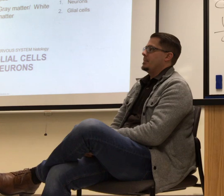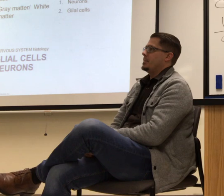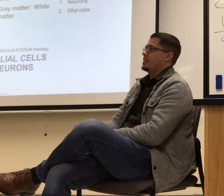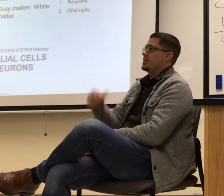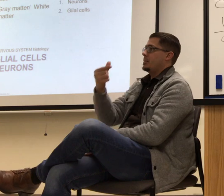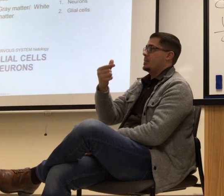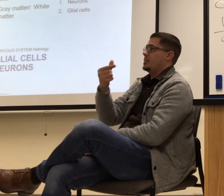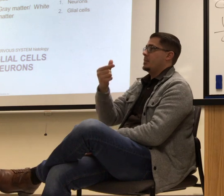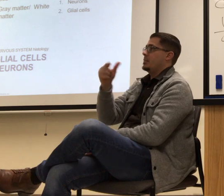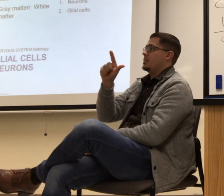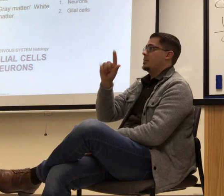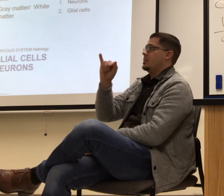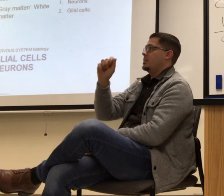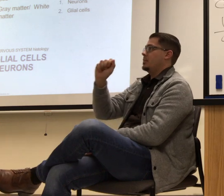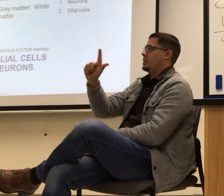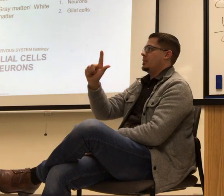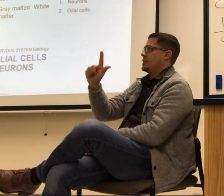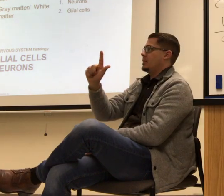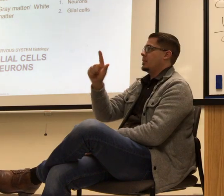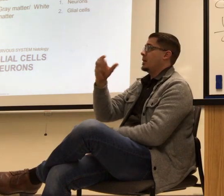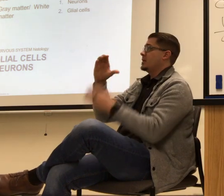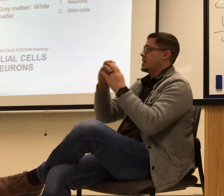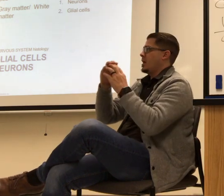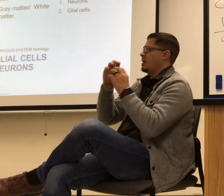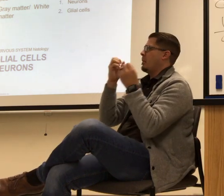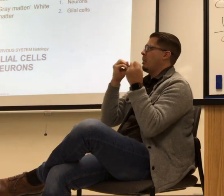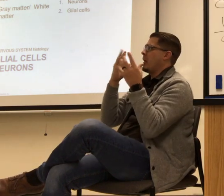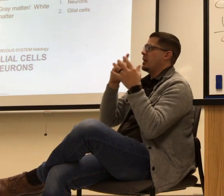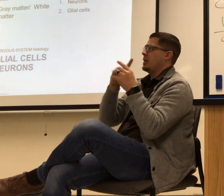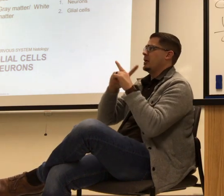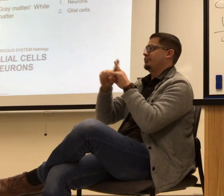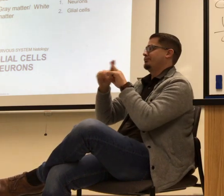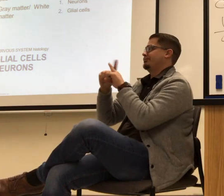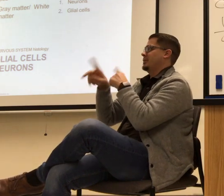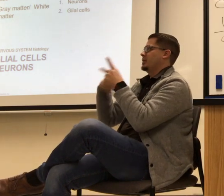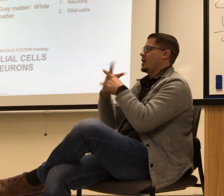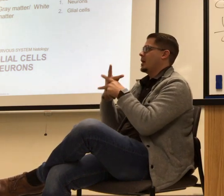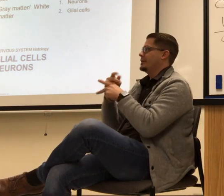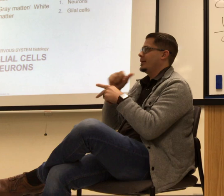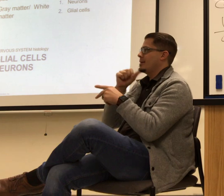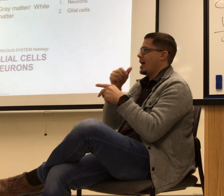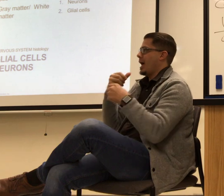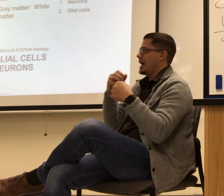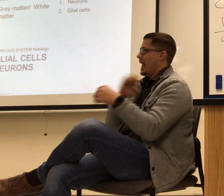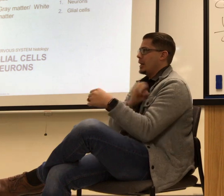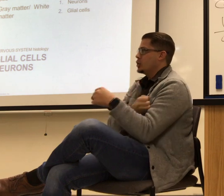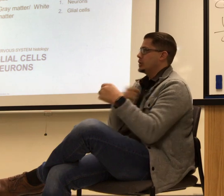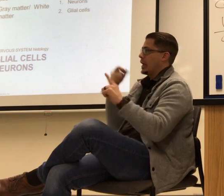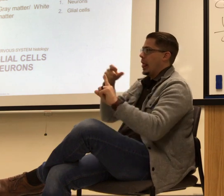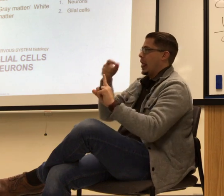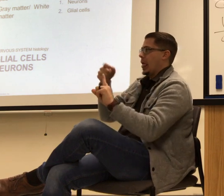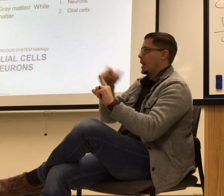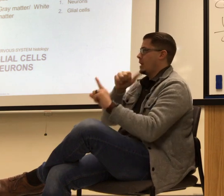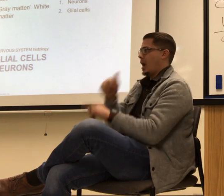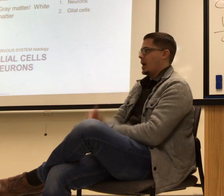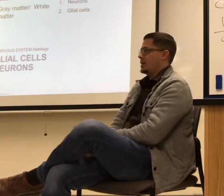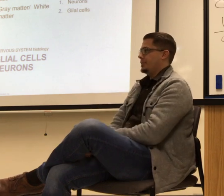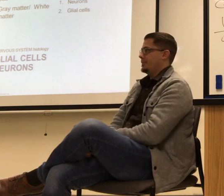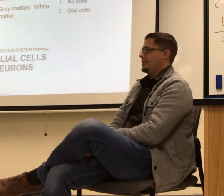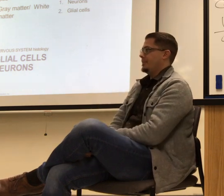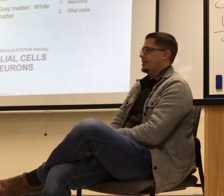Glial cells, there's many different kinds. We'll go through them. They're not excitable. Okay.